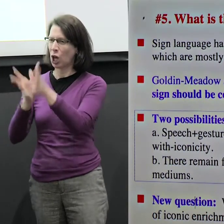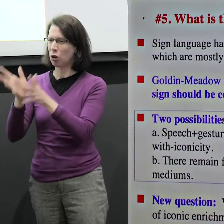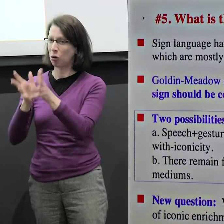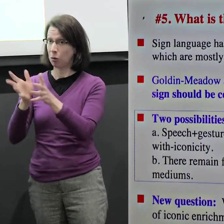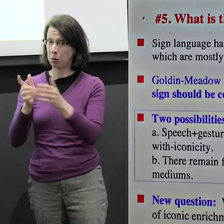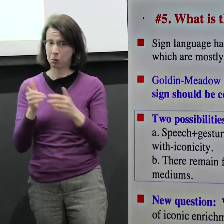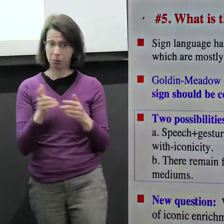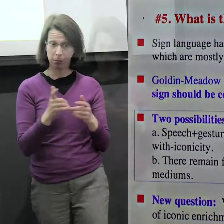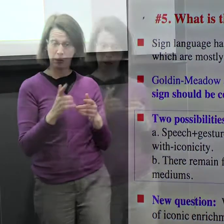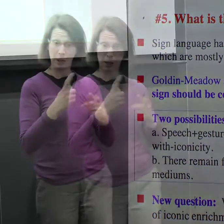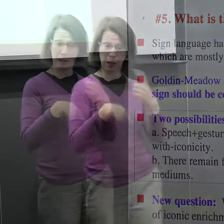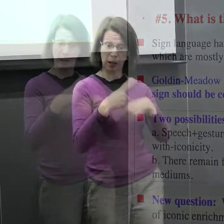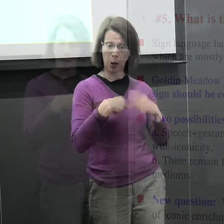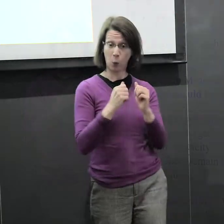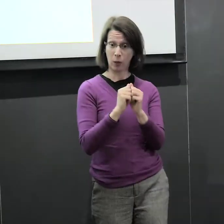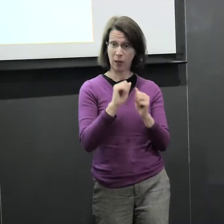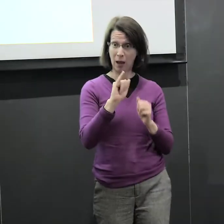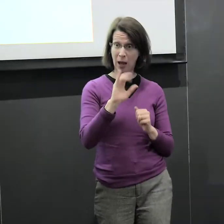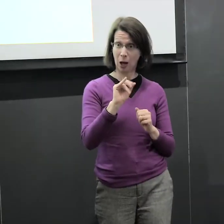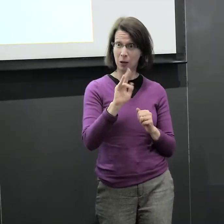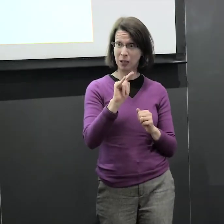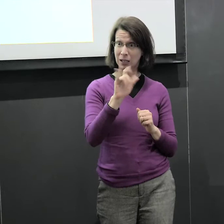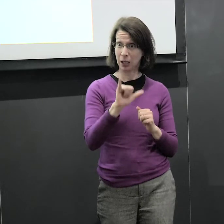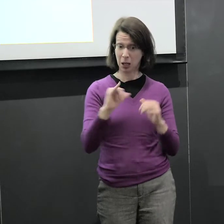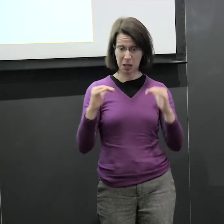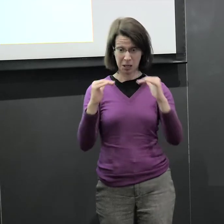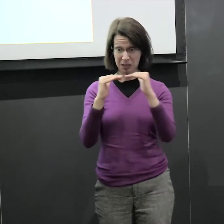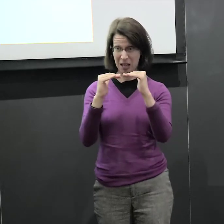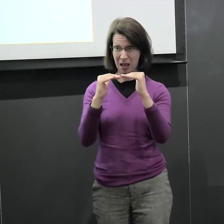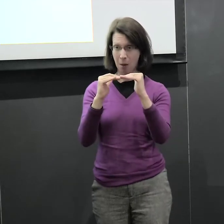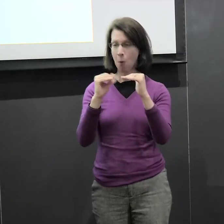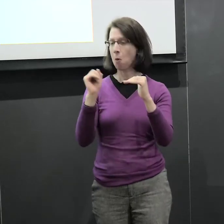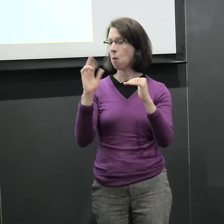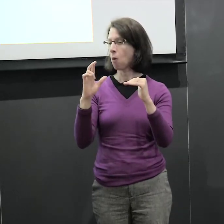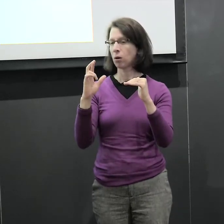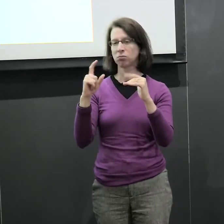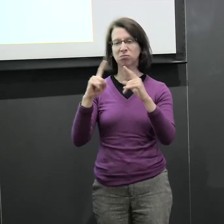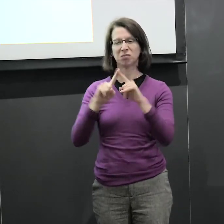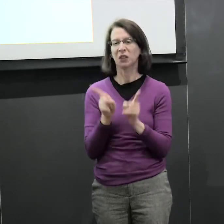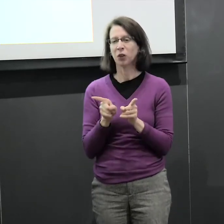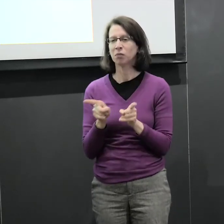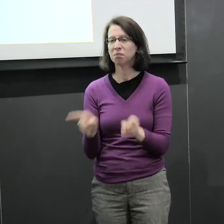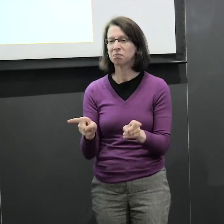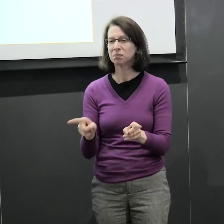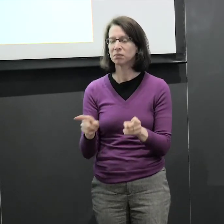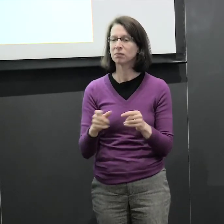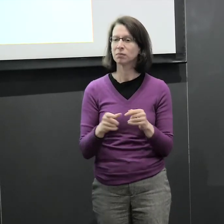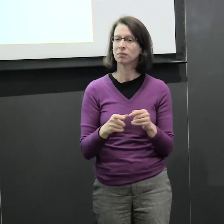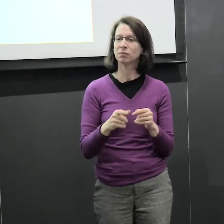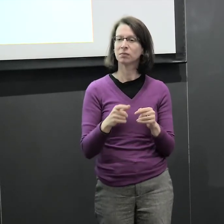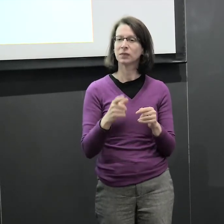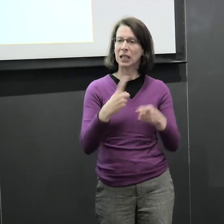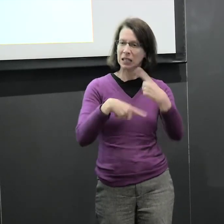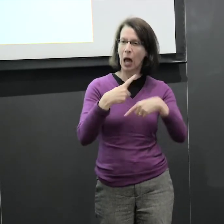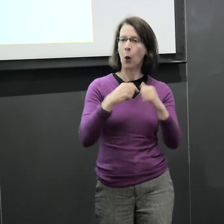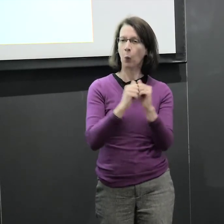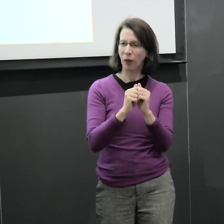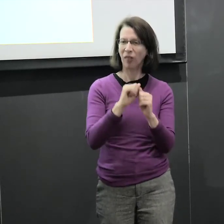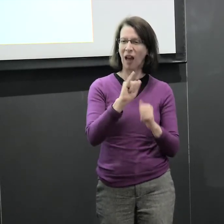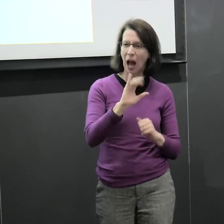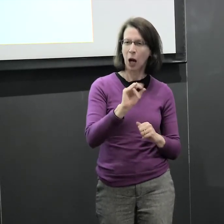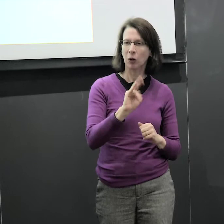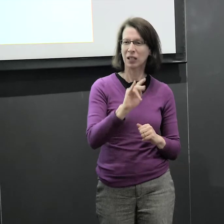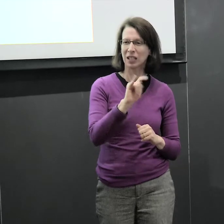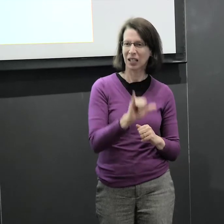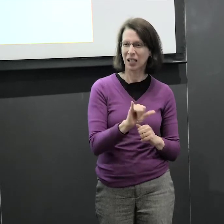expressive resources as sign with iconicity, or it could be that there remain fundamental differences between them. And I will argue for the second.